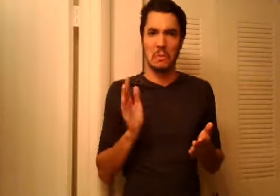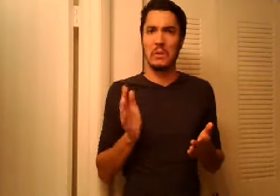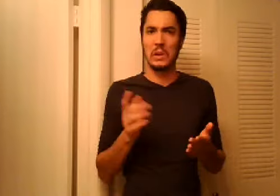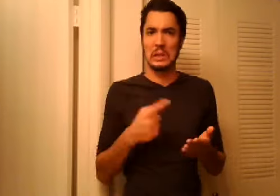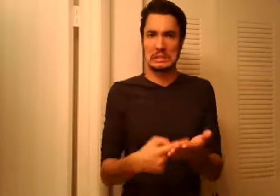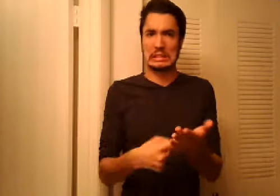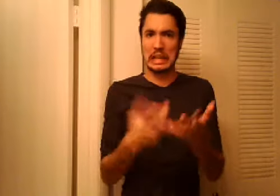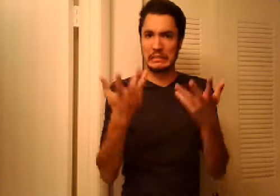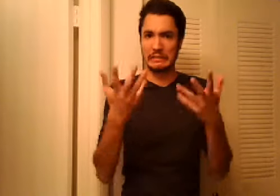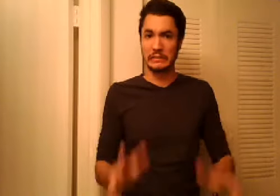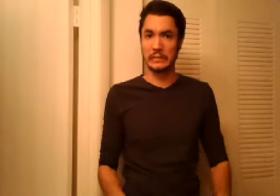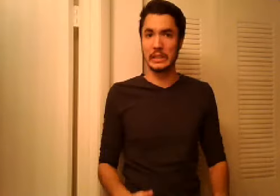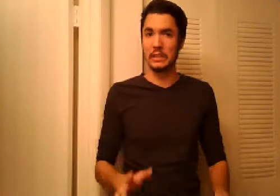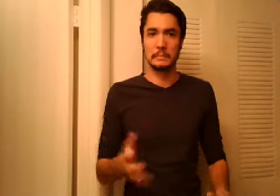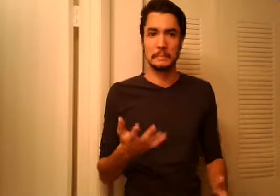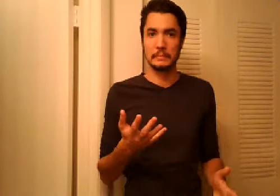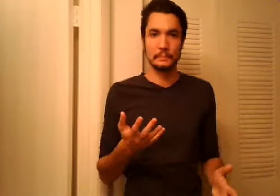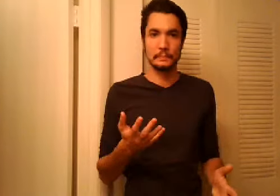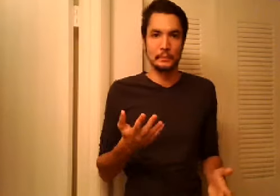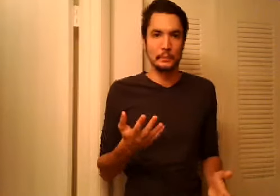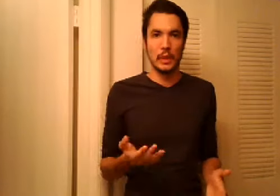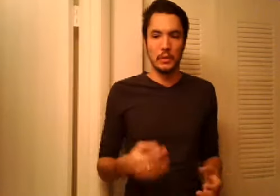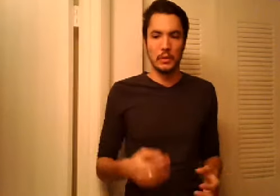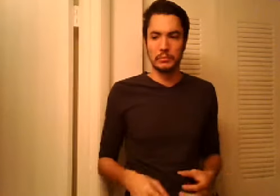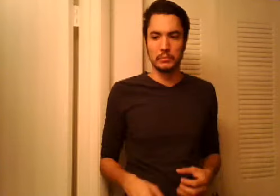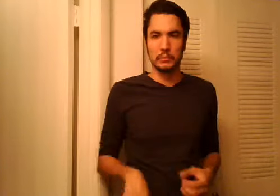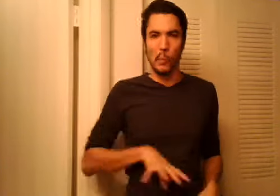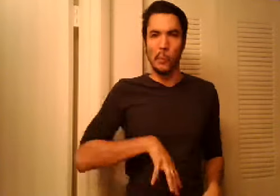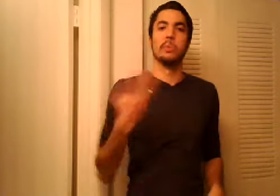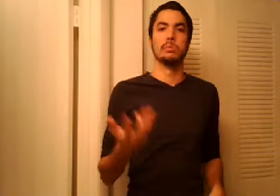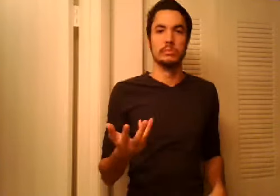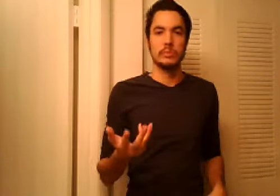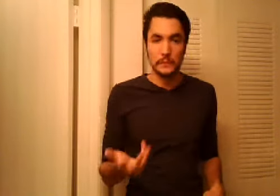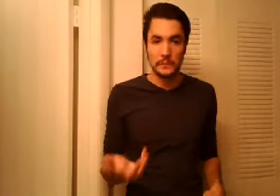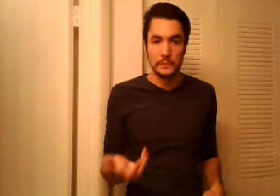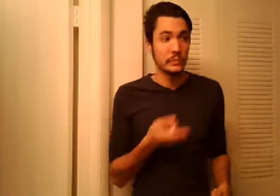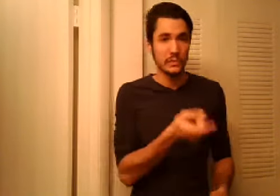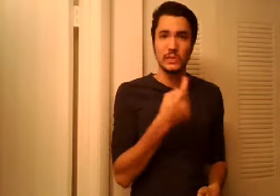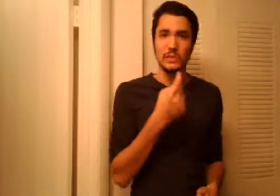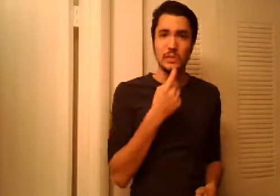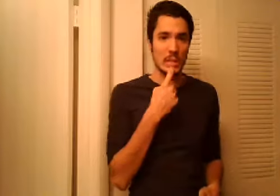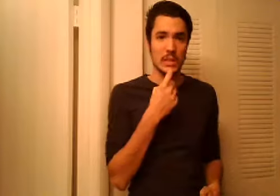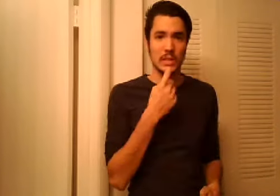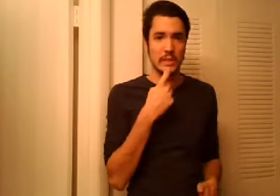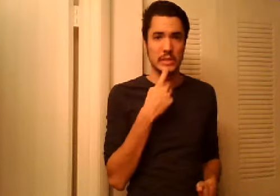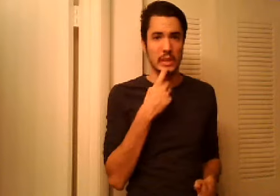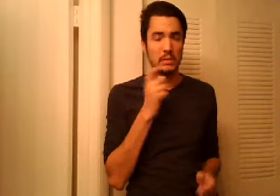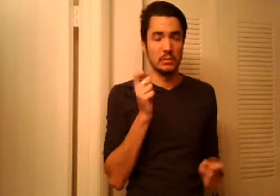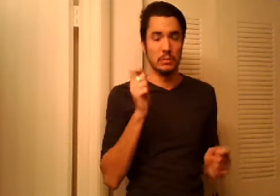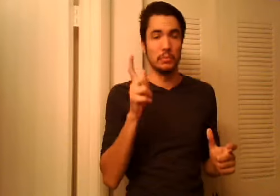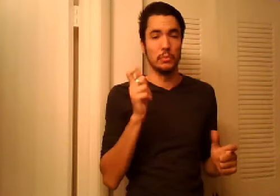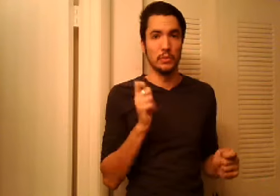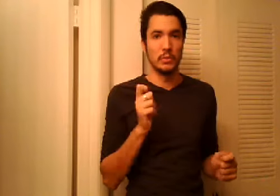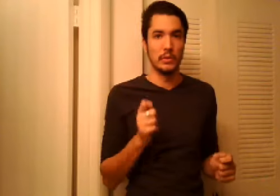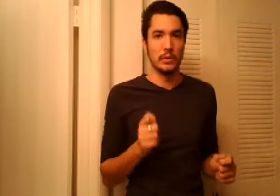really grinds her ears or something, right? And what she said was incredibly revealing. What she said was